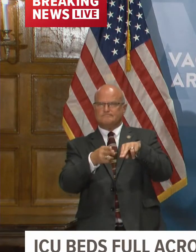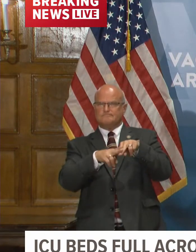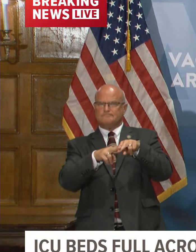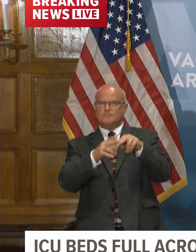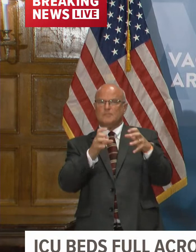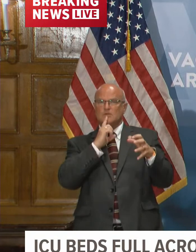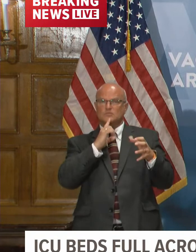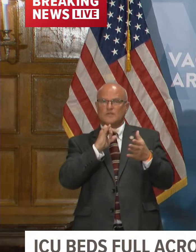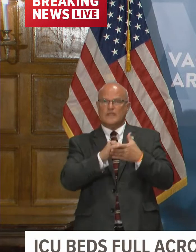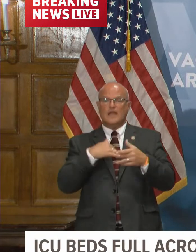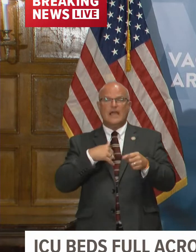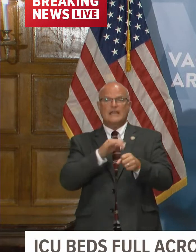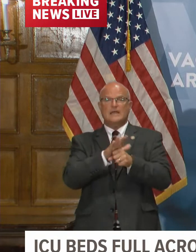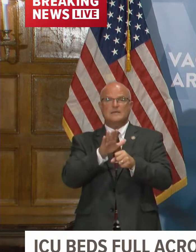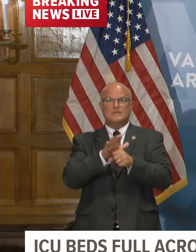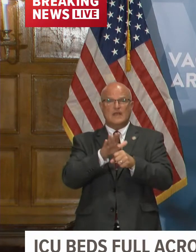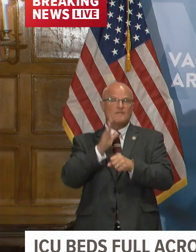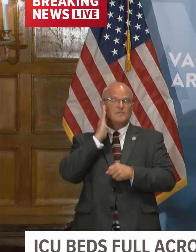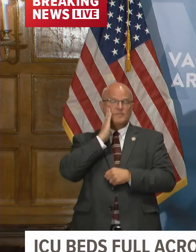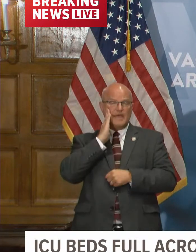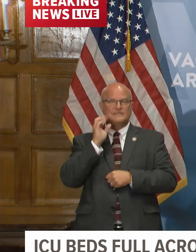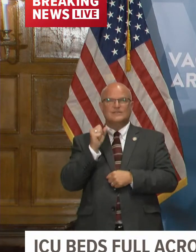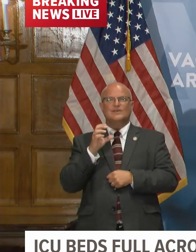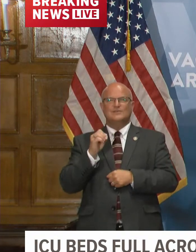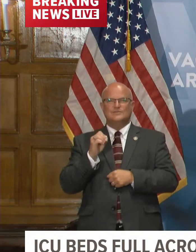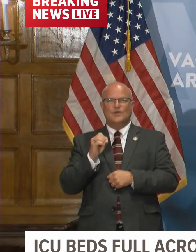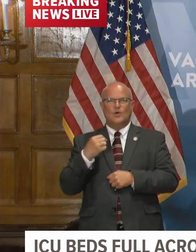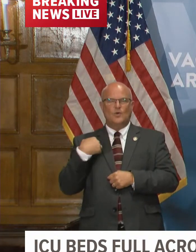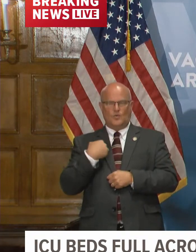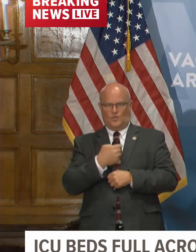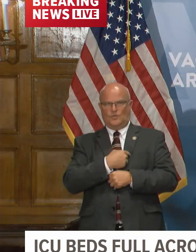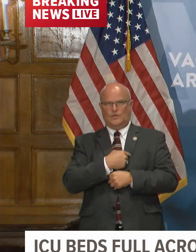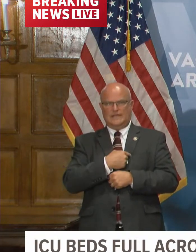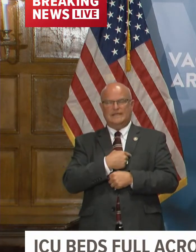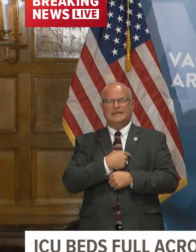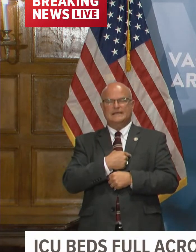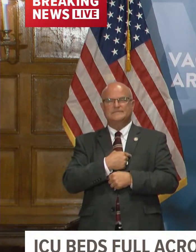and we wanted to make sure we had a margin. And so we